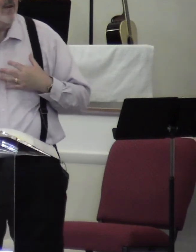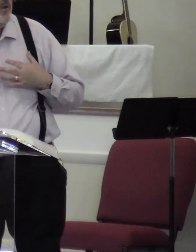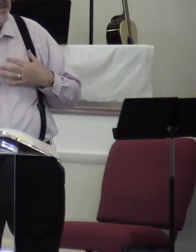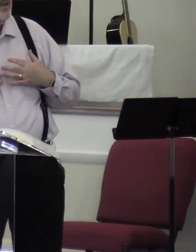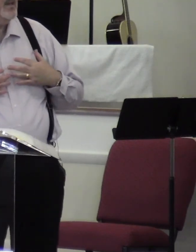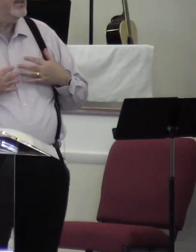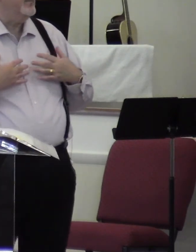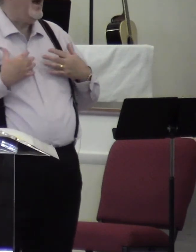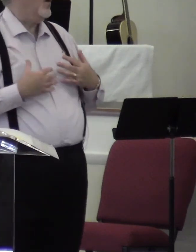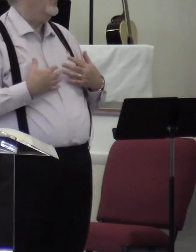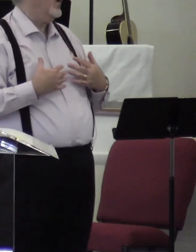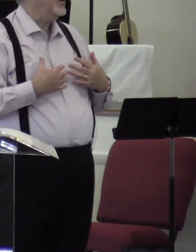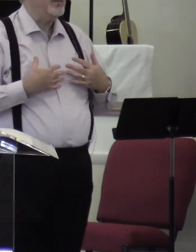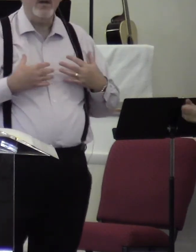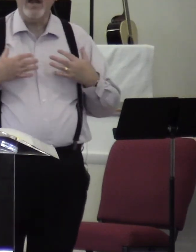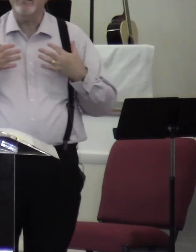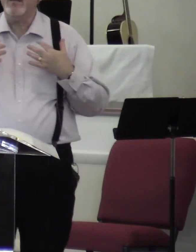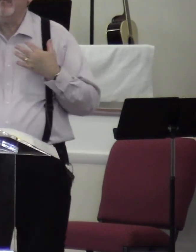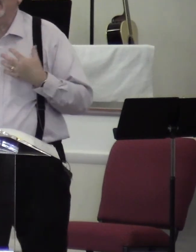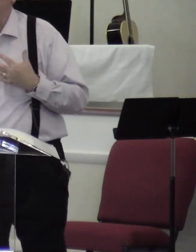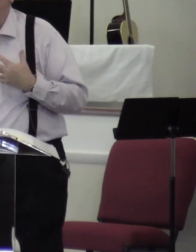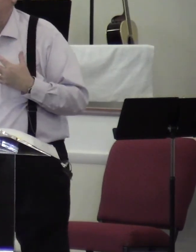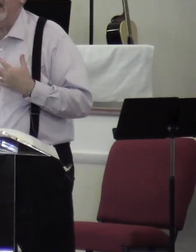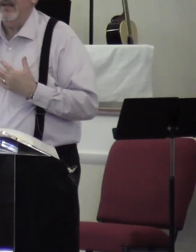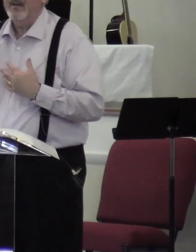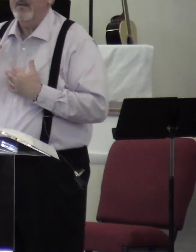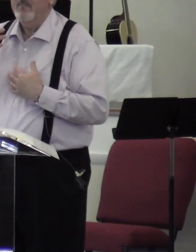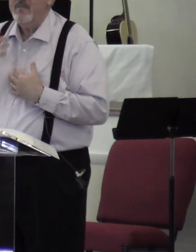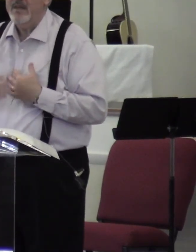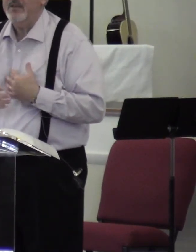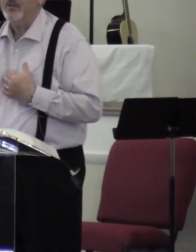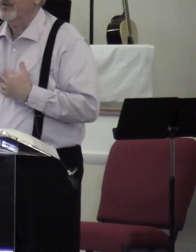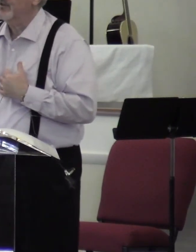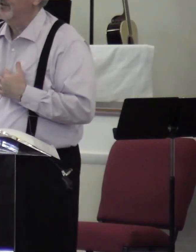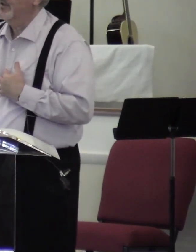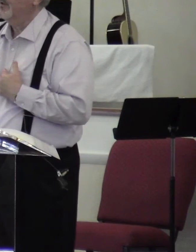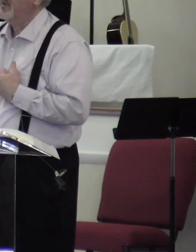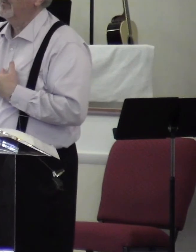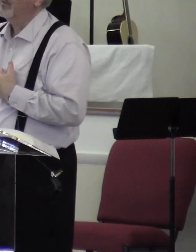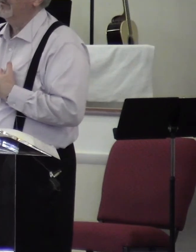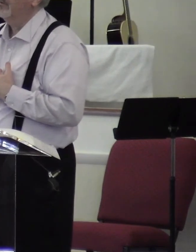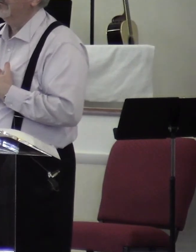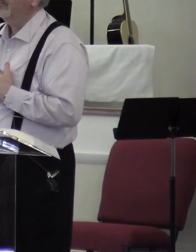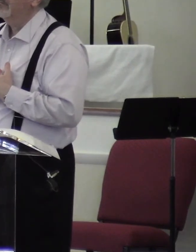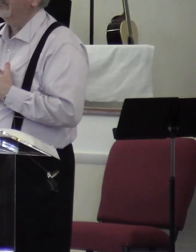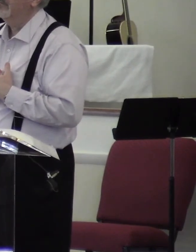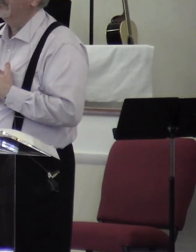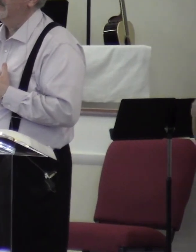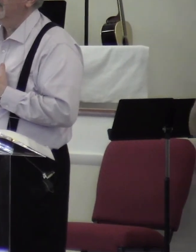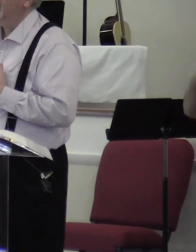We have within us the power of the Holy Spirit and the ability to minister to those people.